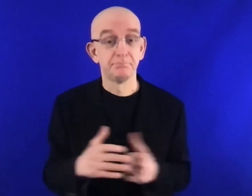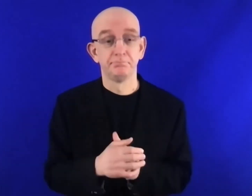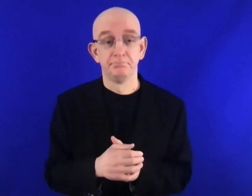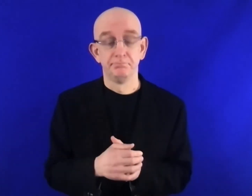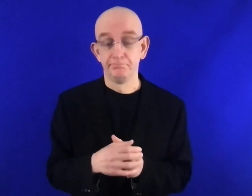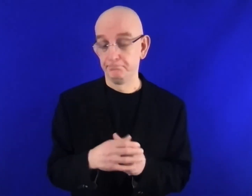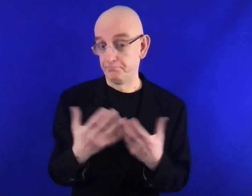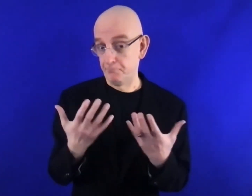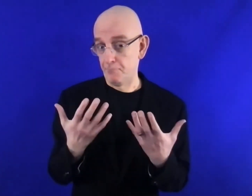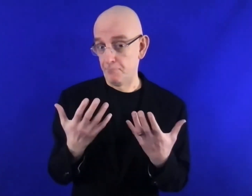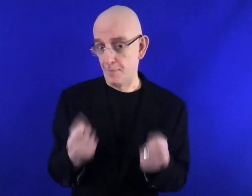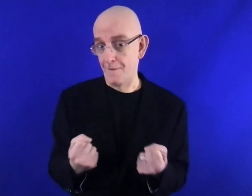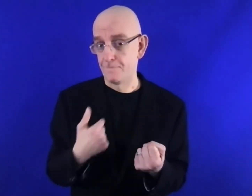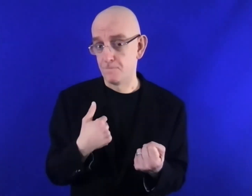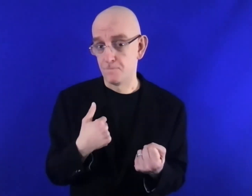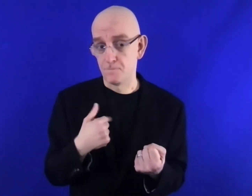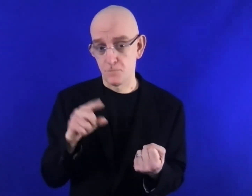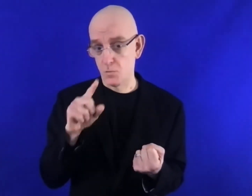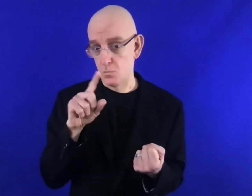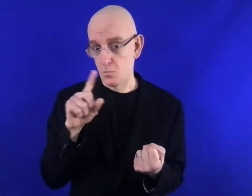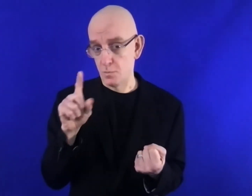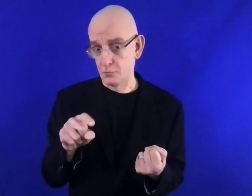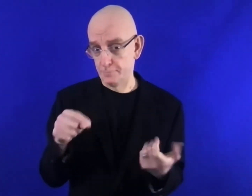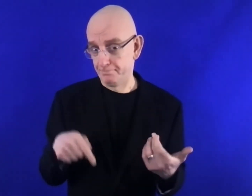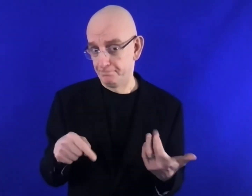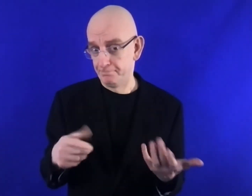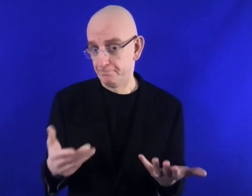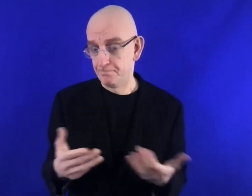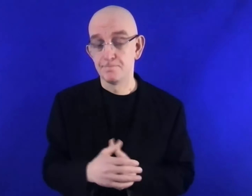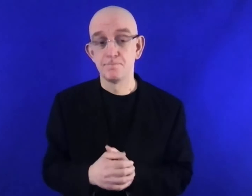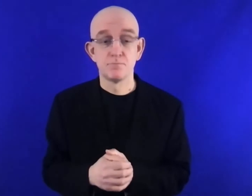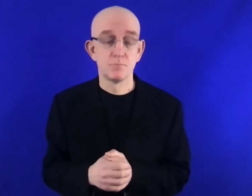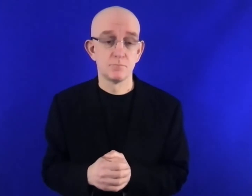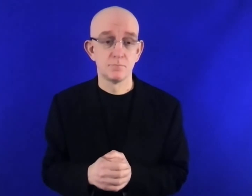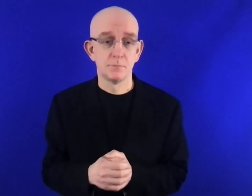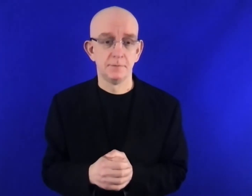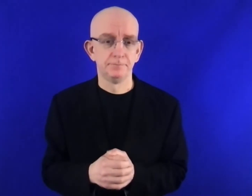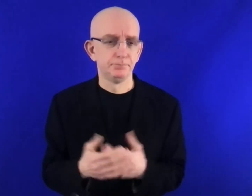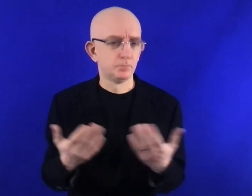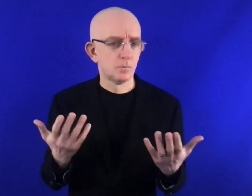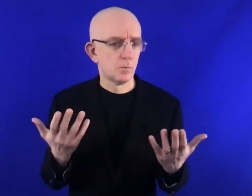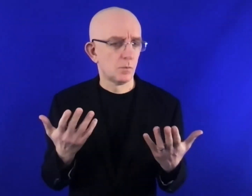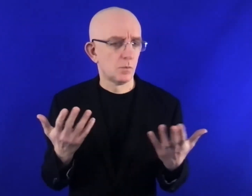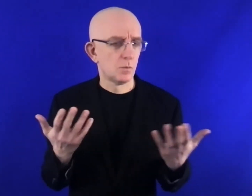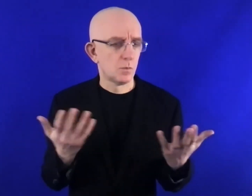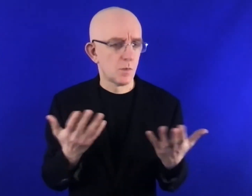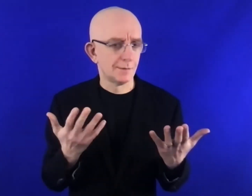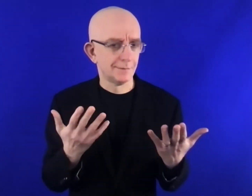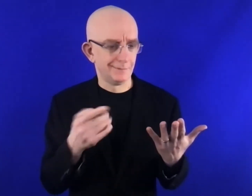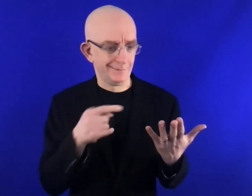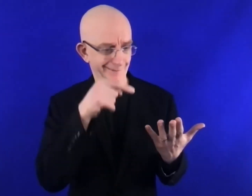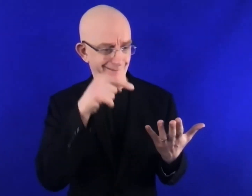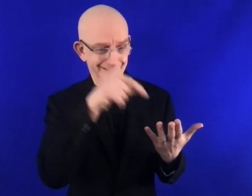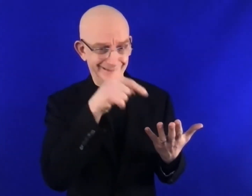de oportunidad What is affecting the lack of opportunities to take part en